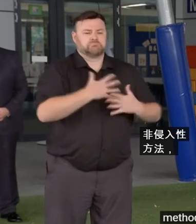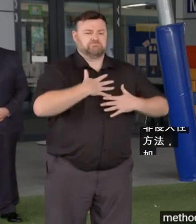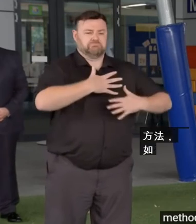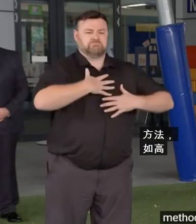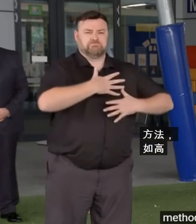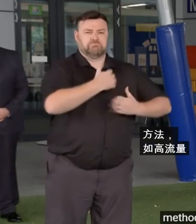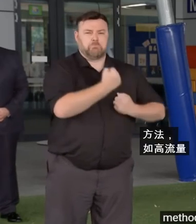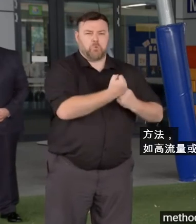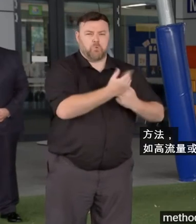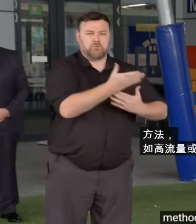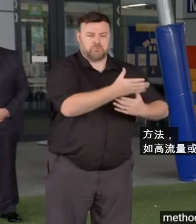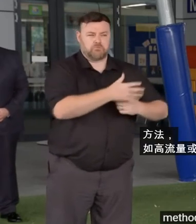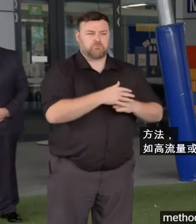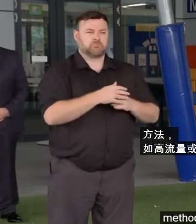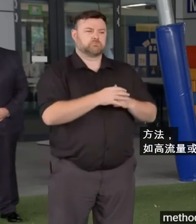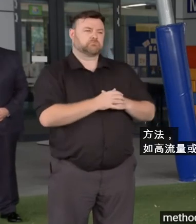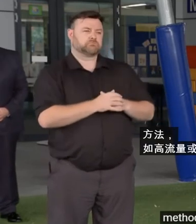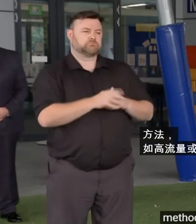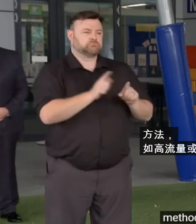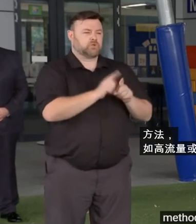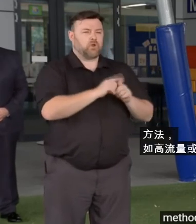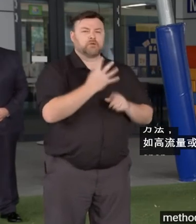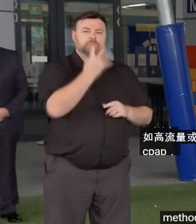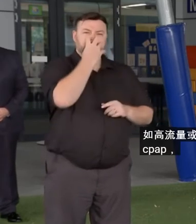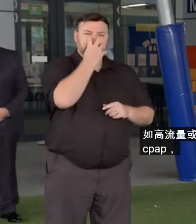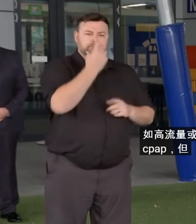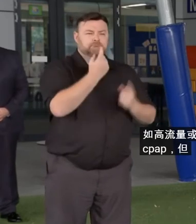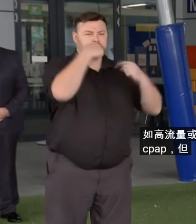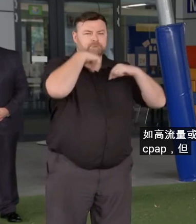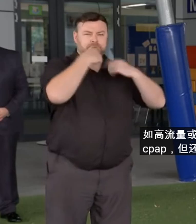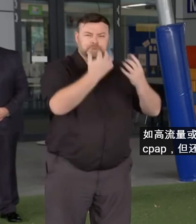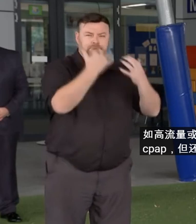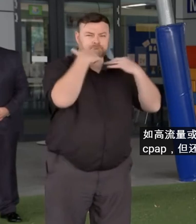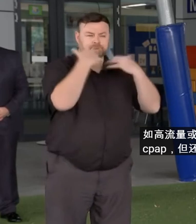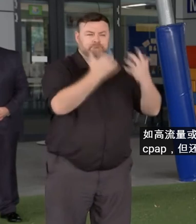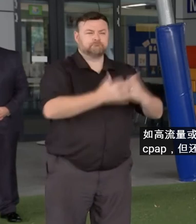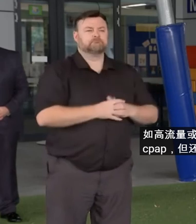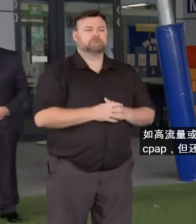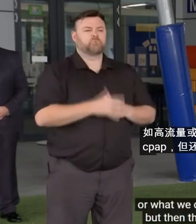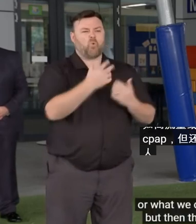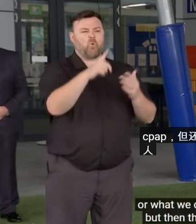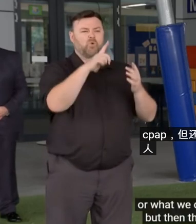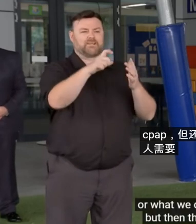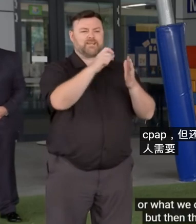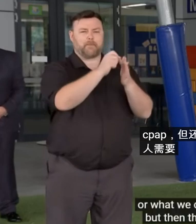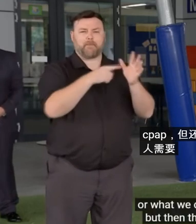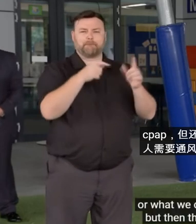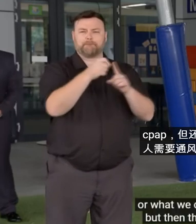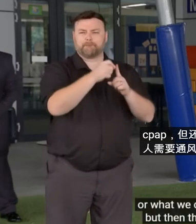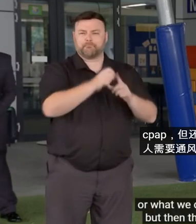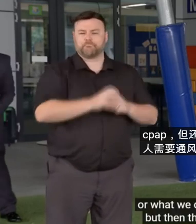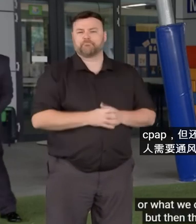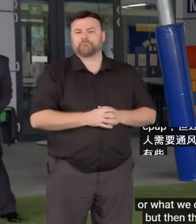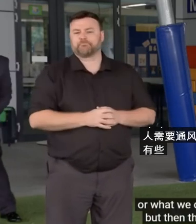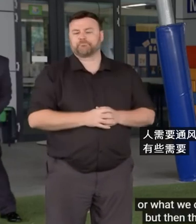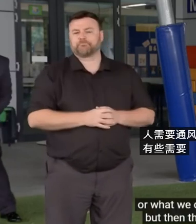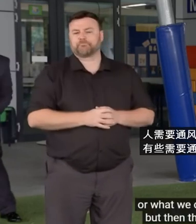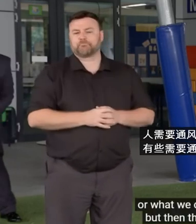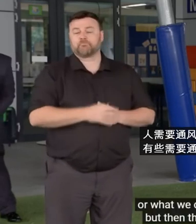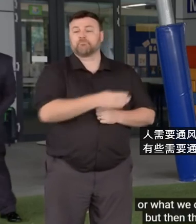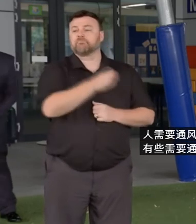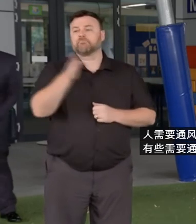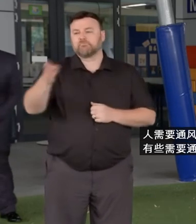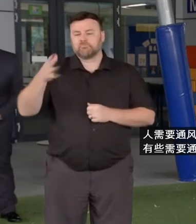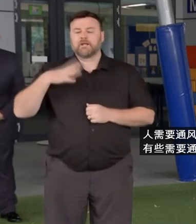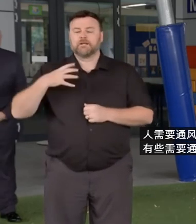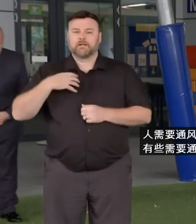methods like high flow or what we call CPAP. But then there's some that require ventilation. And of those that are